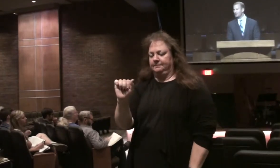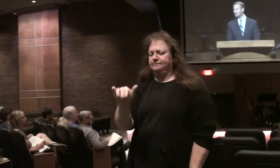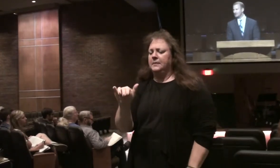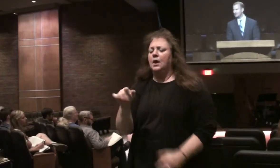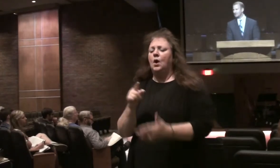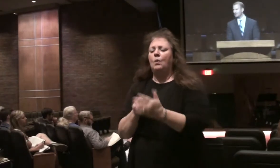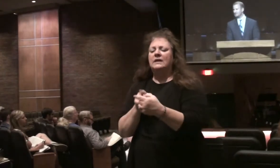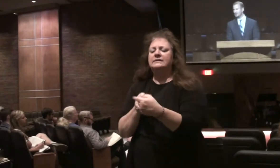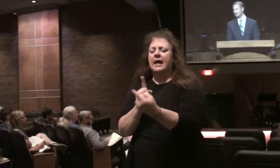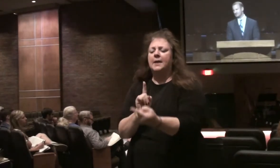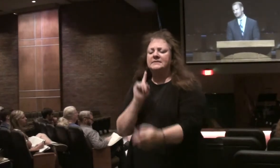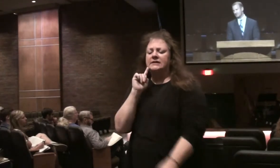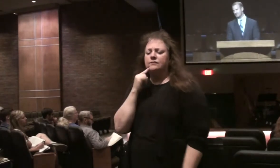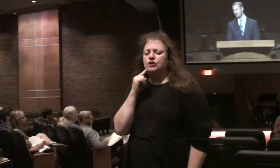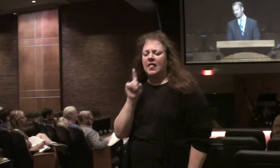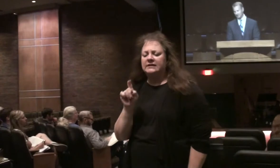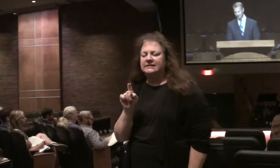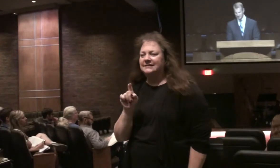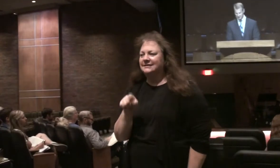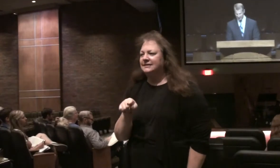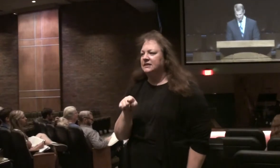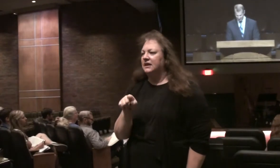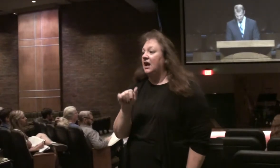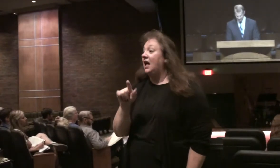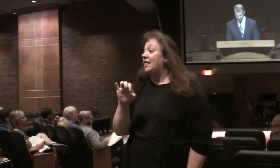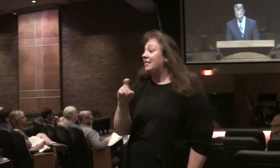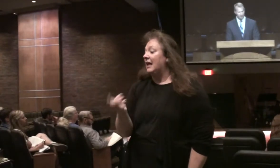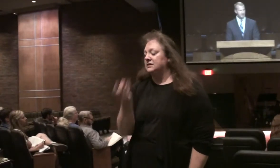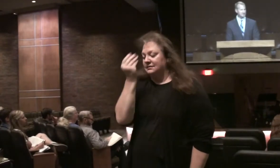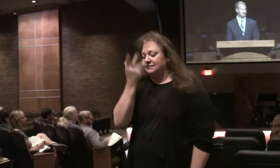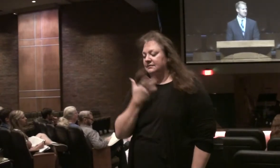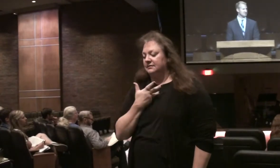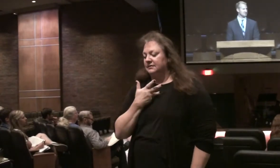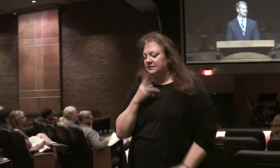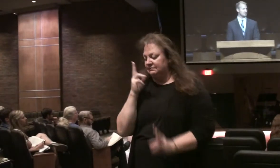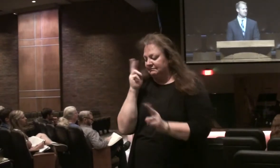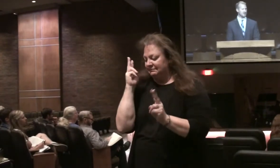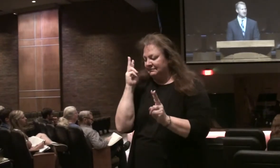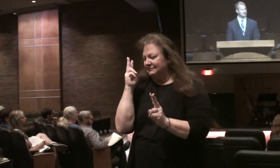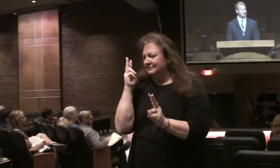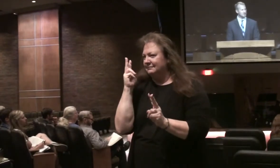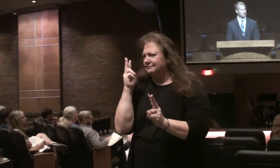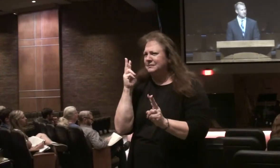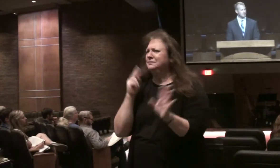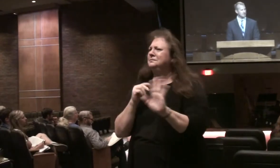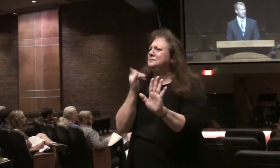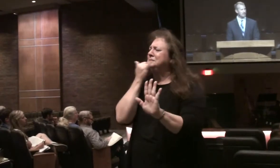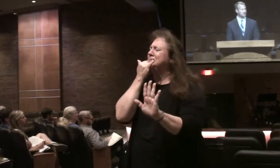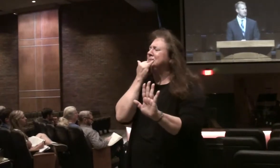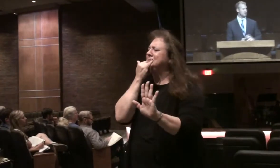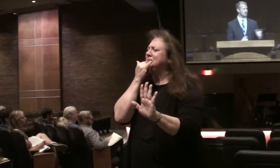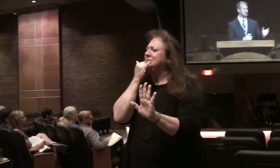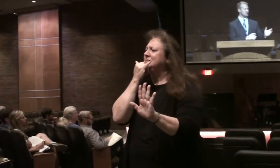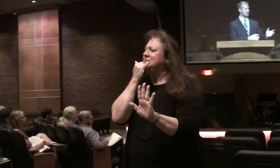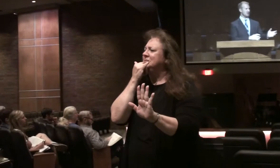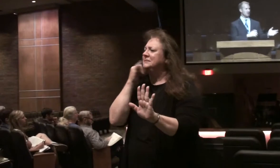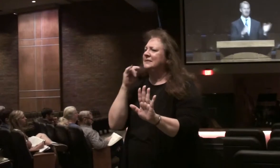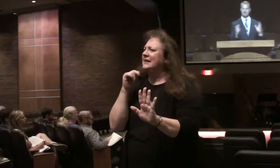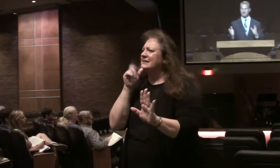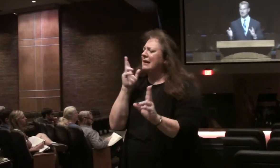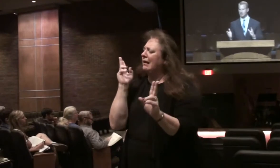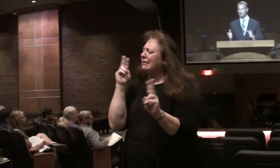the opposite of jealousy? And Alexa said, carelessness. That's not true. The opposite of jealousy